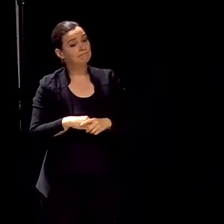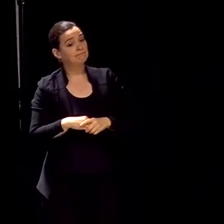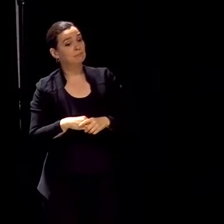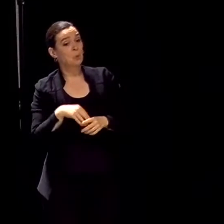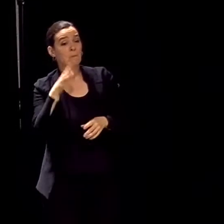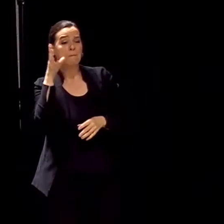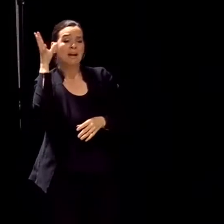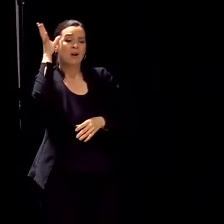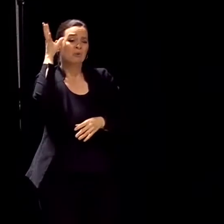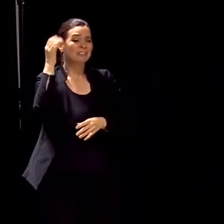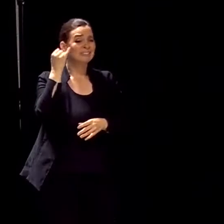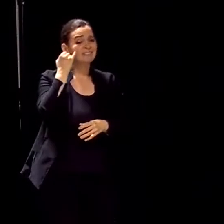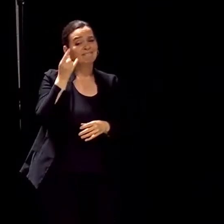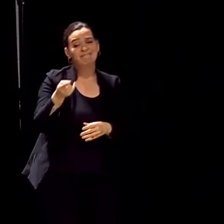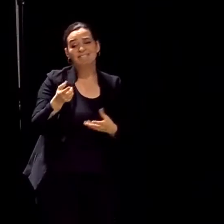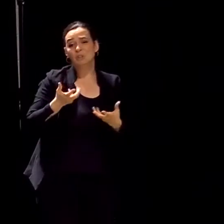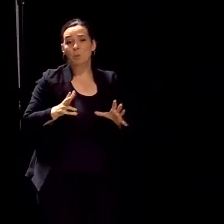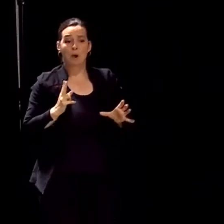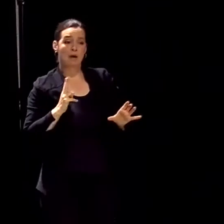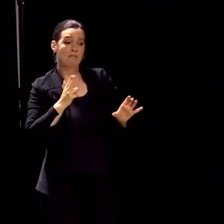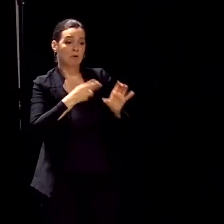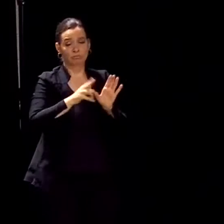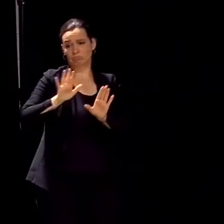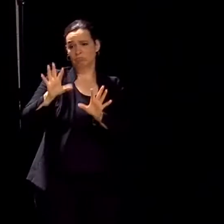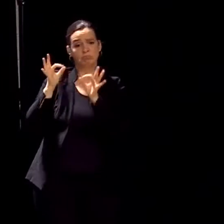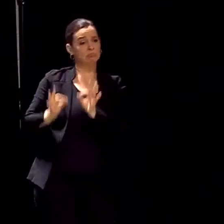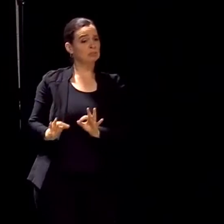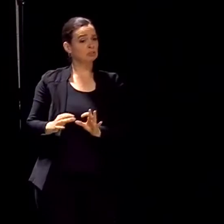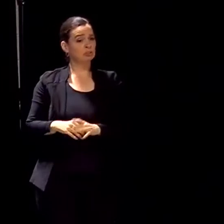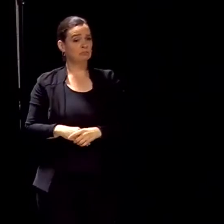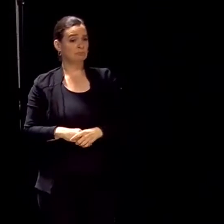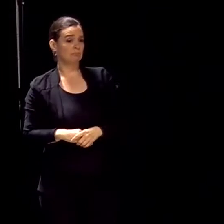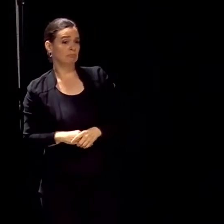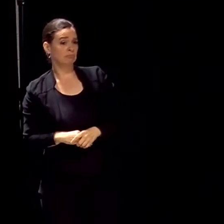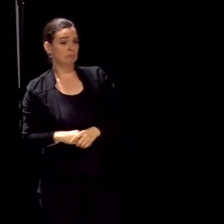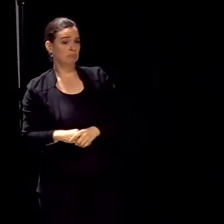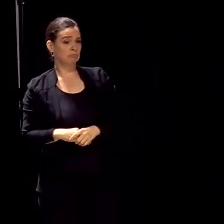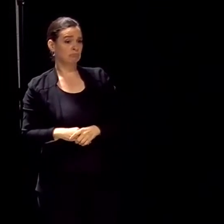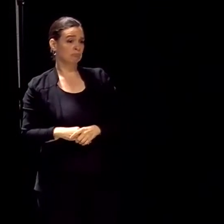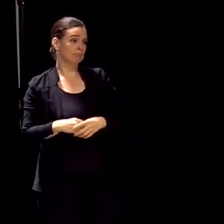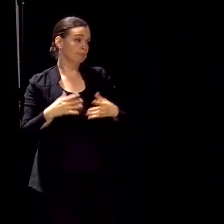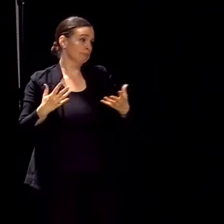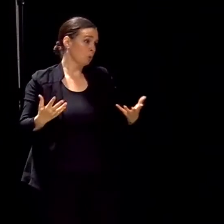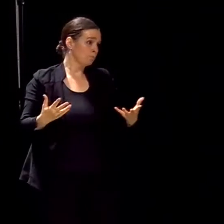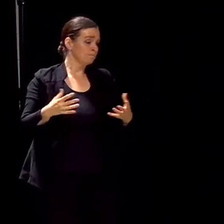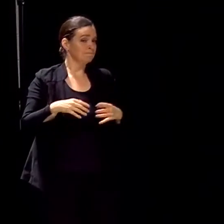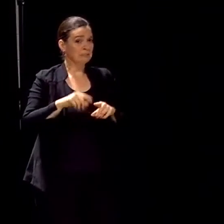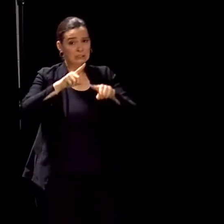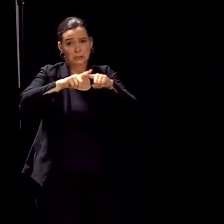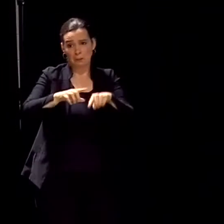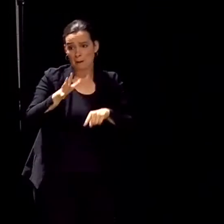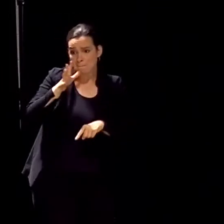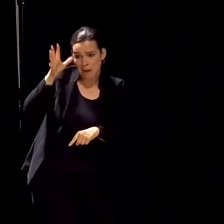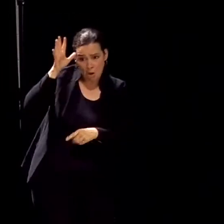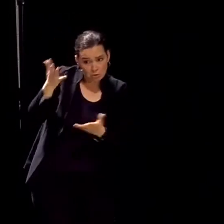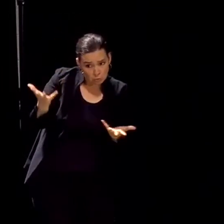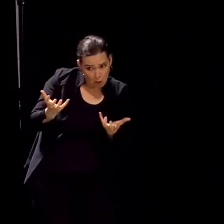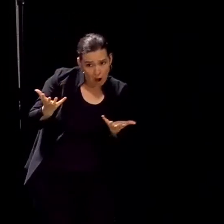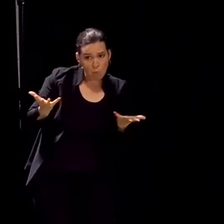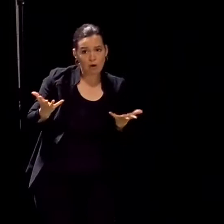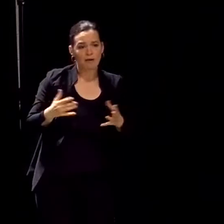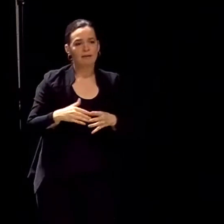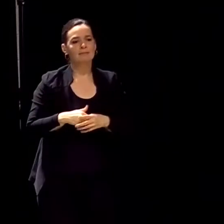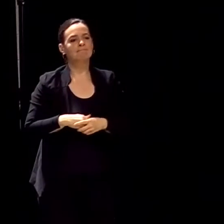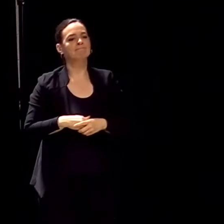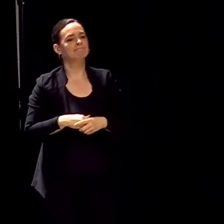their kids participate, we won't. The answer then, if the answer is no, then the schools will have to go remote until